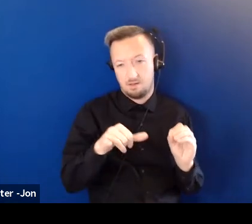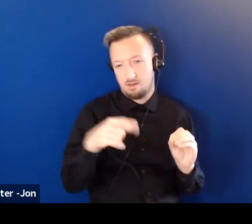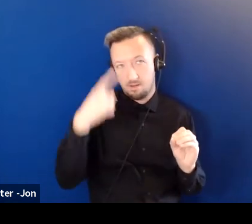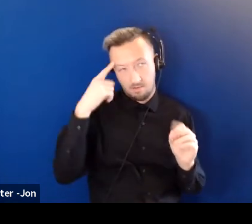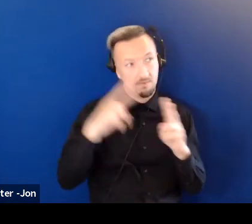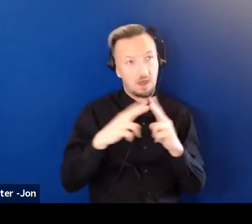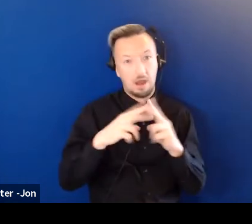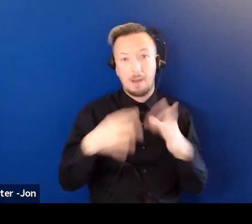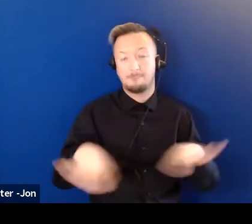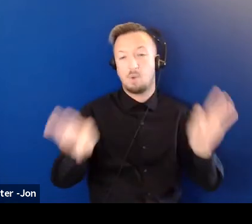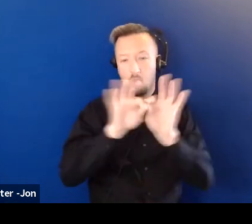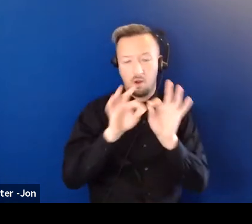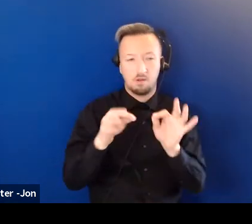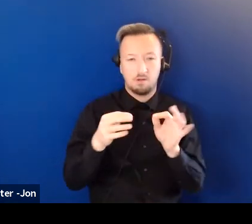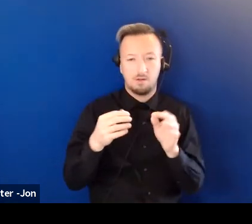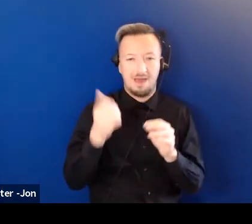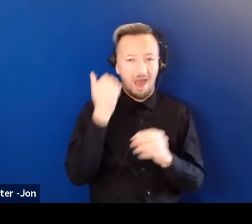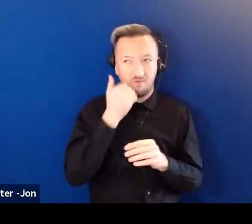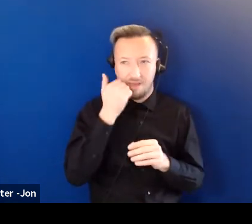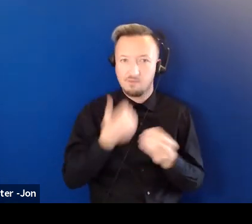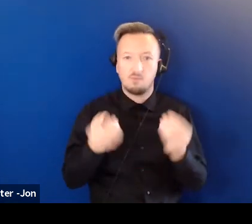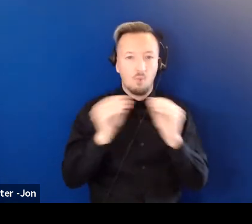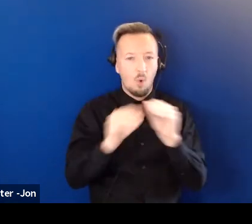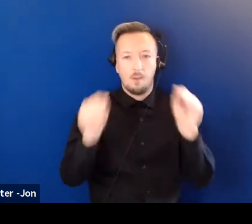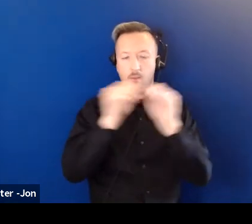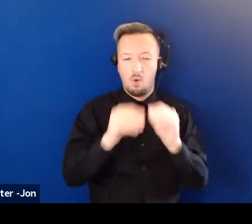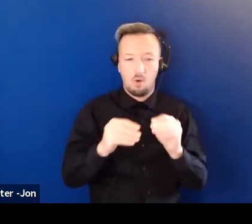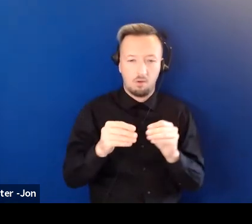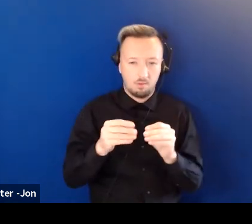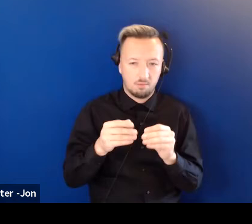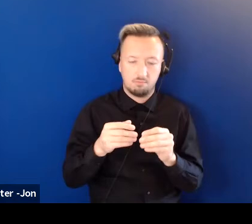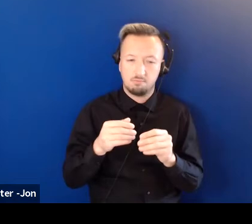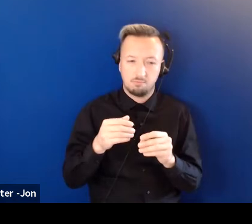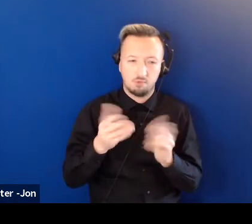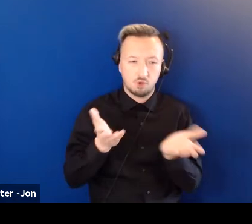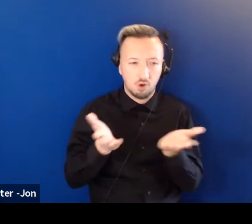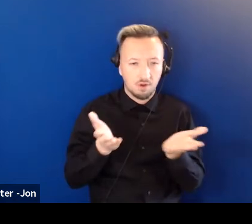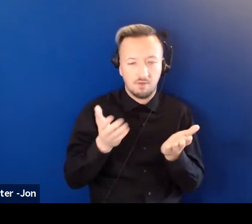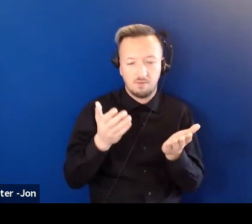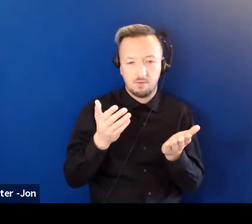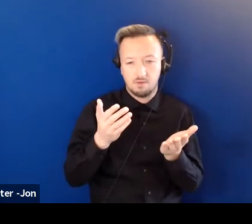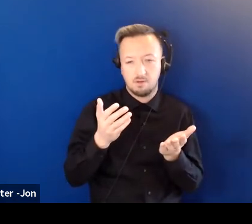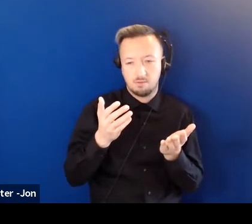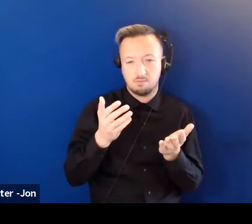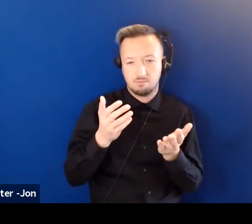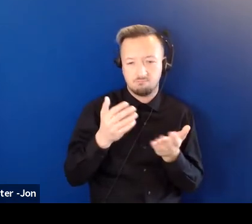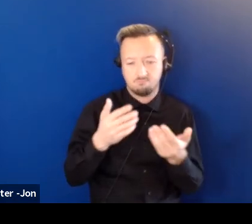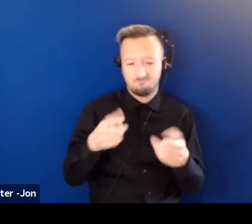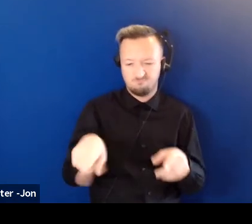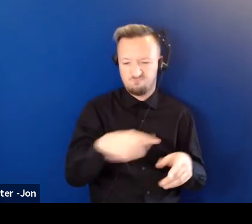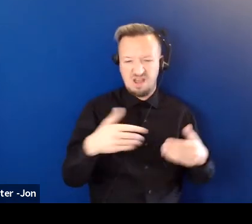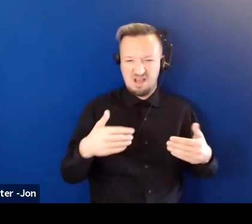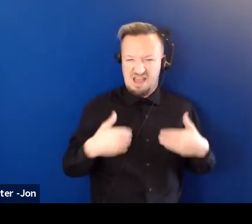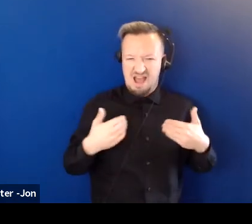important, and I know we're serving more and more every day. And I think we can all agree that serving youth and catching them